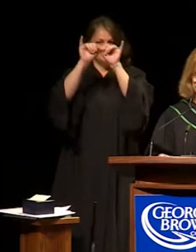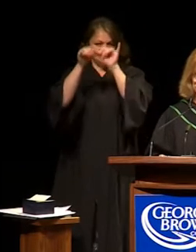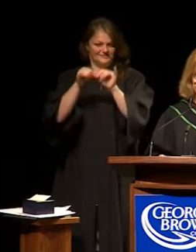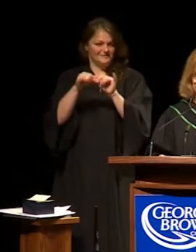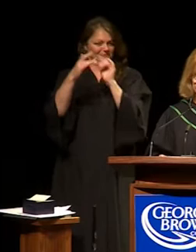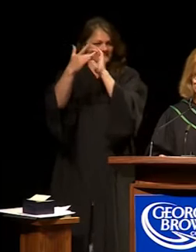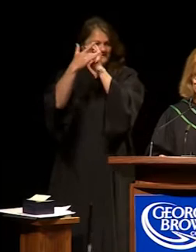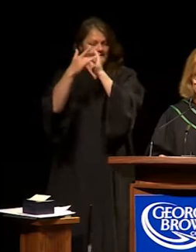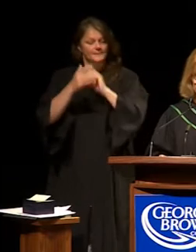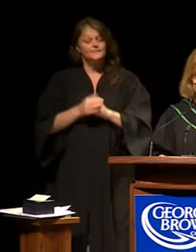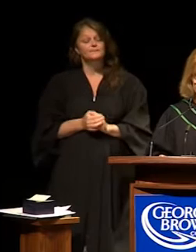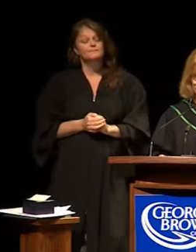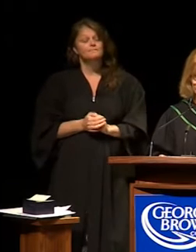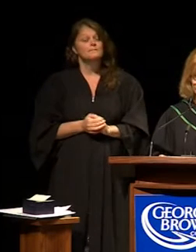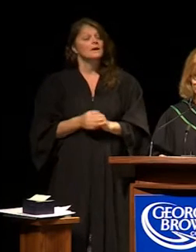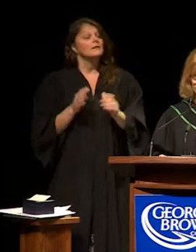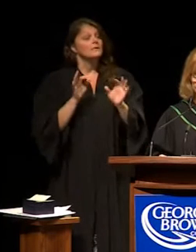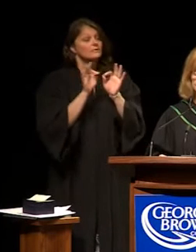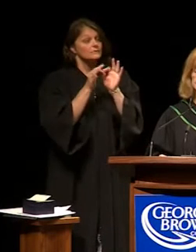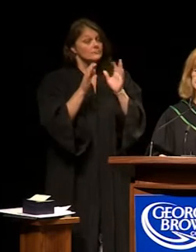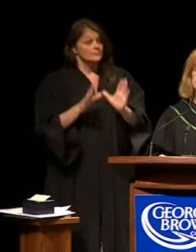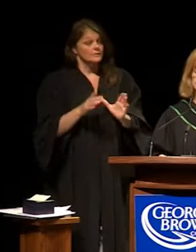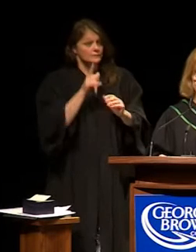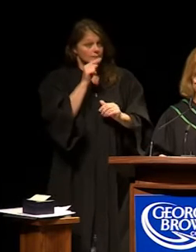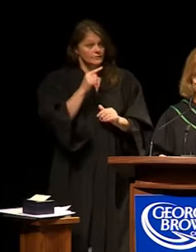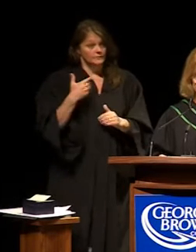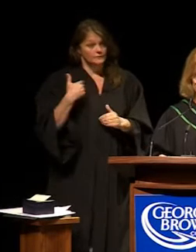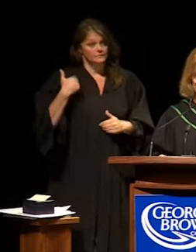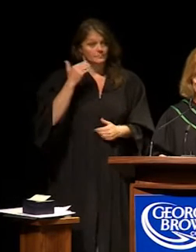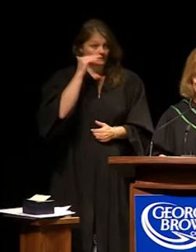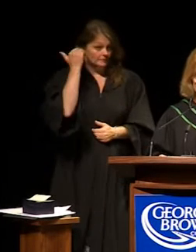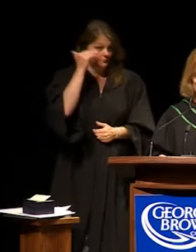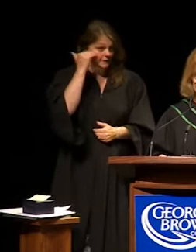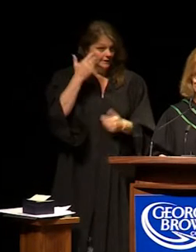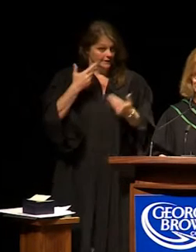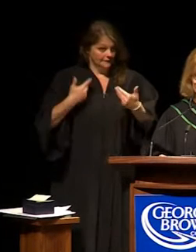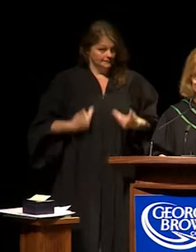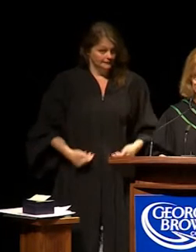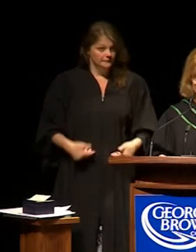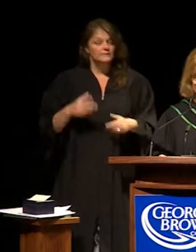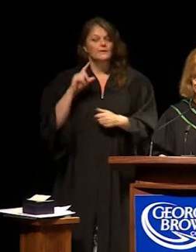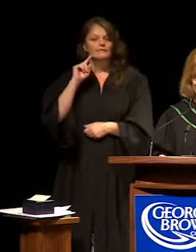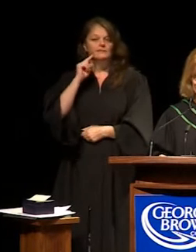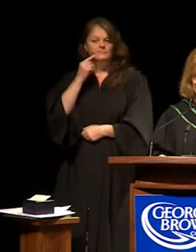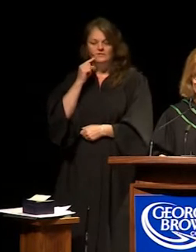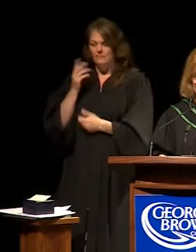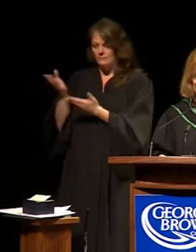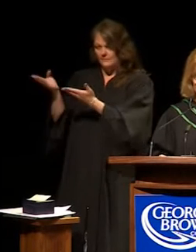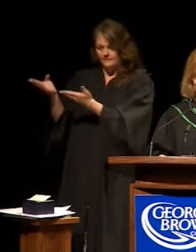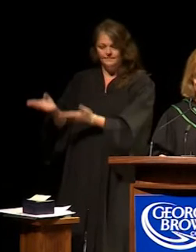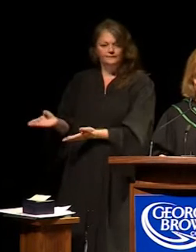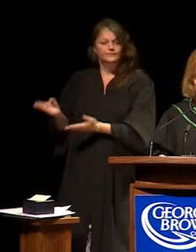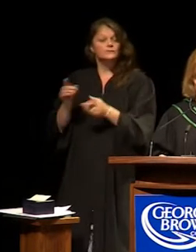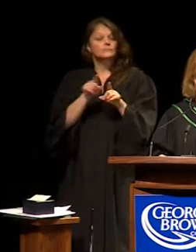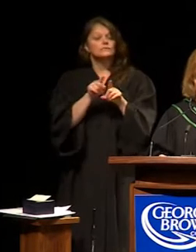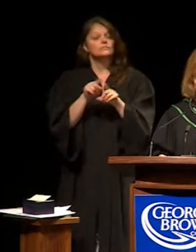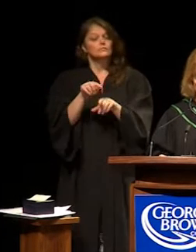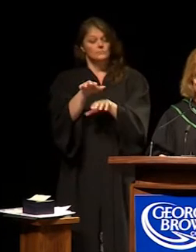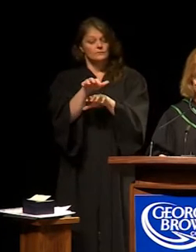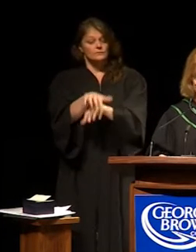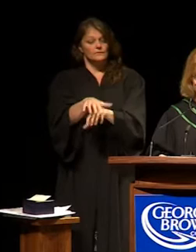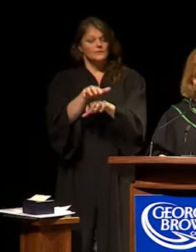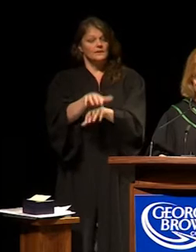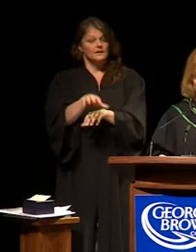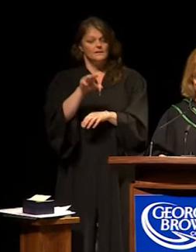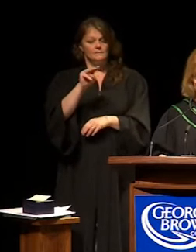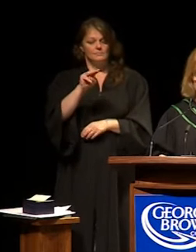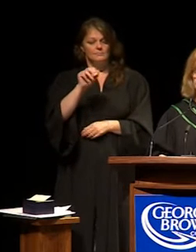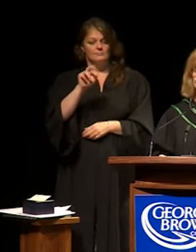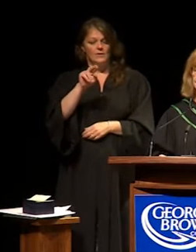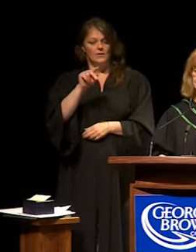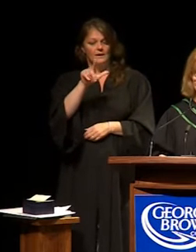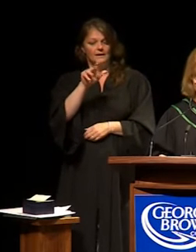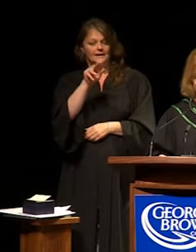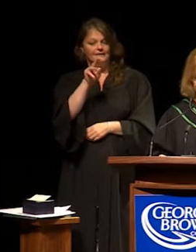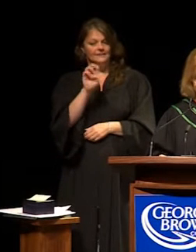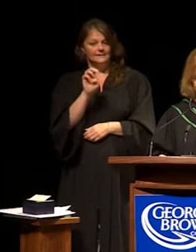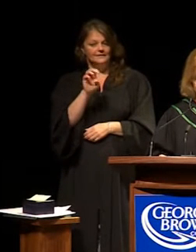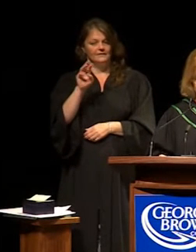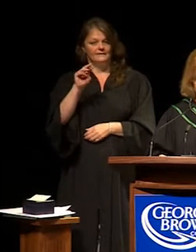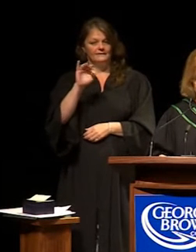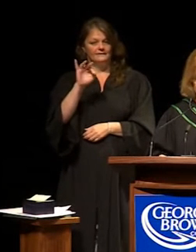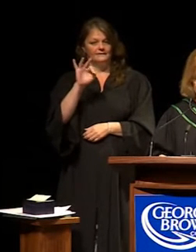Our interpreters this morning are Monique Ledrew and Tara Everett, and our real-time captioner is Marlene